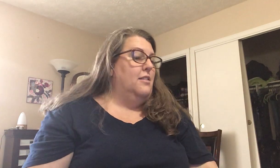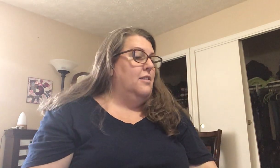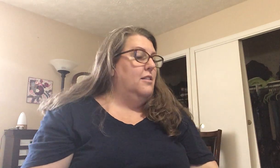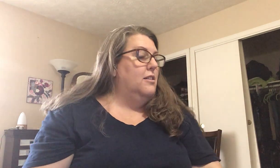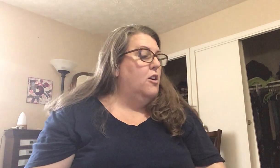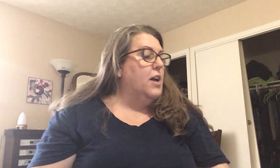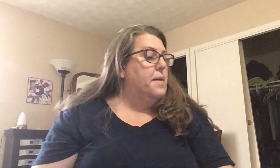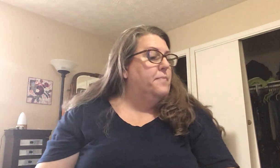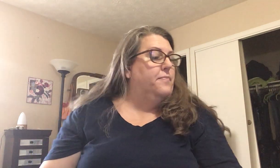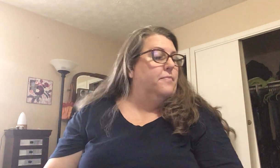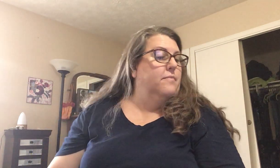Okay.